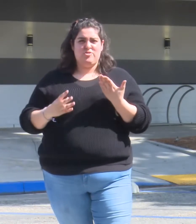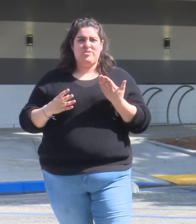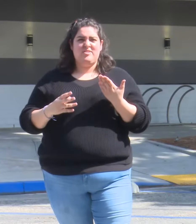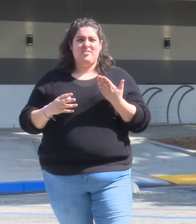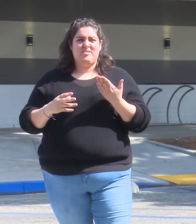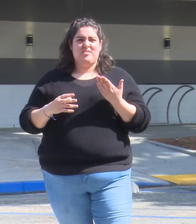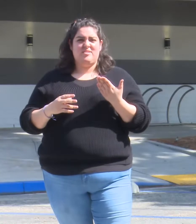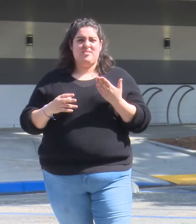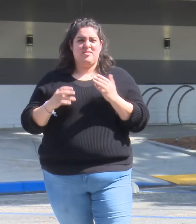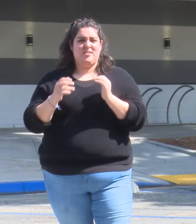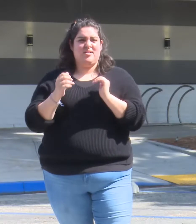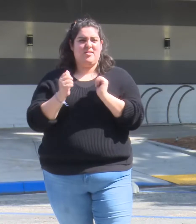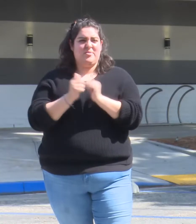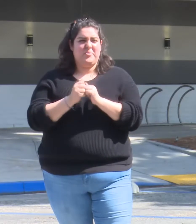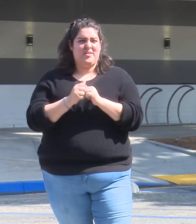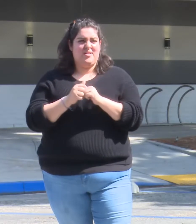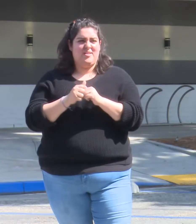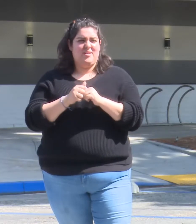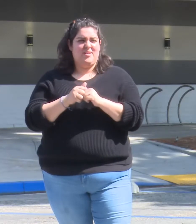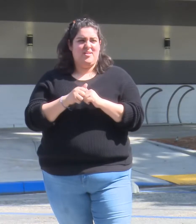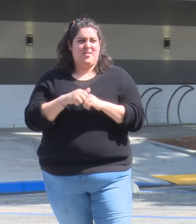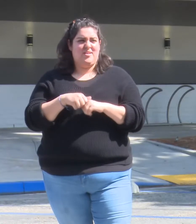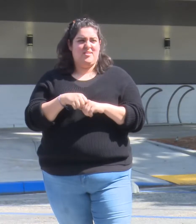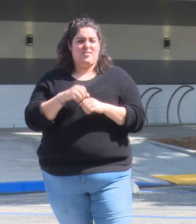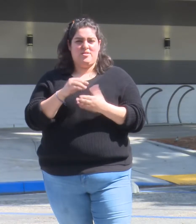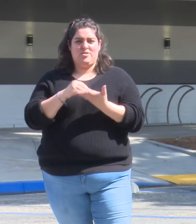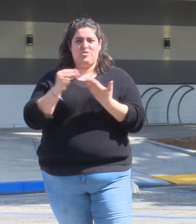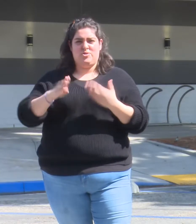Chicano student with the Associate Student Body Senate.